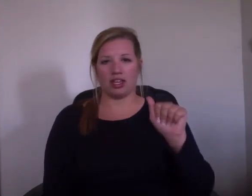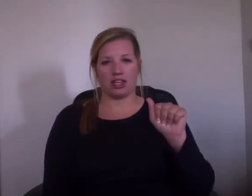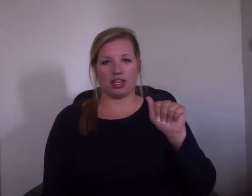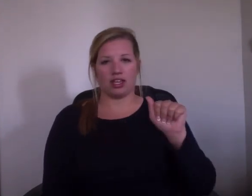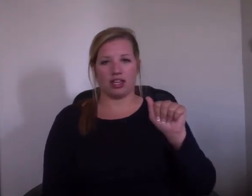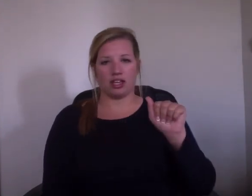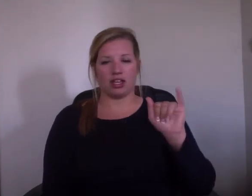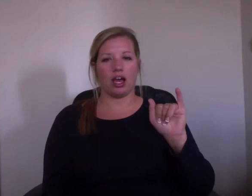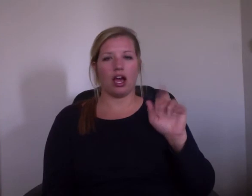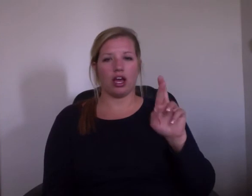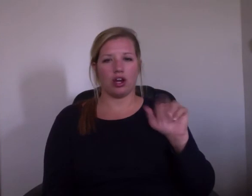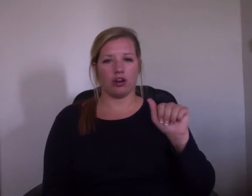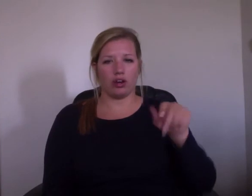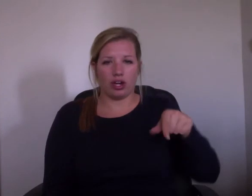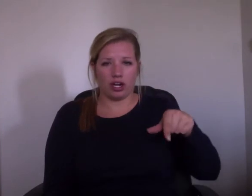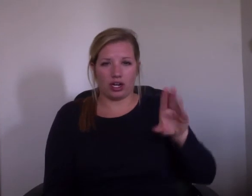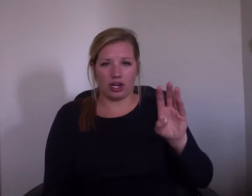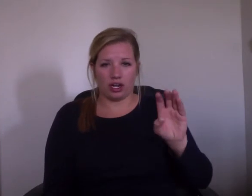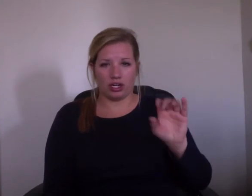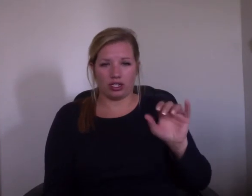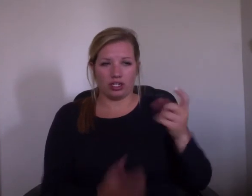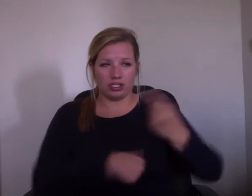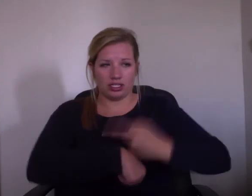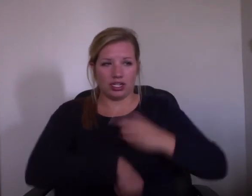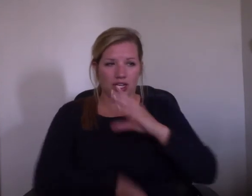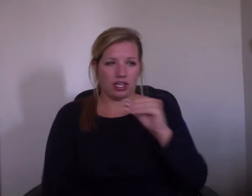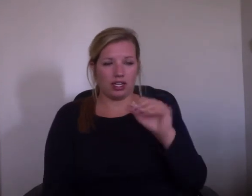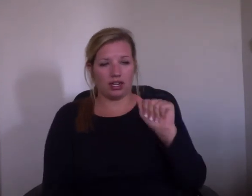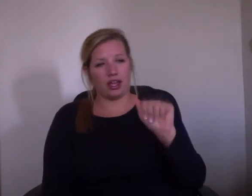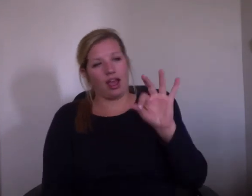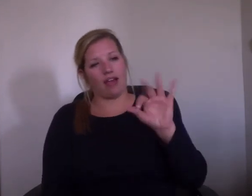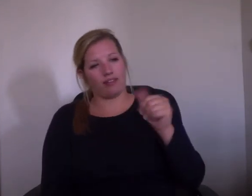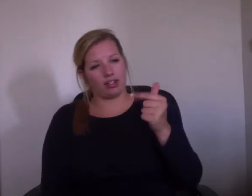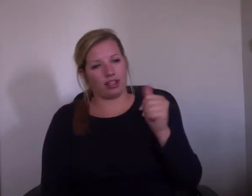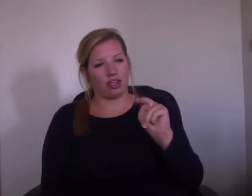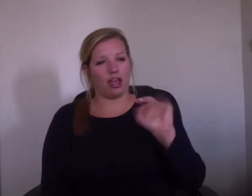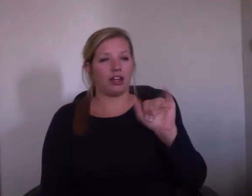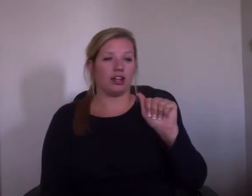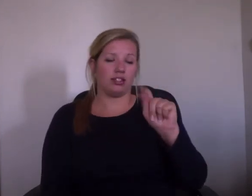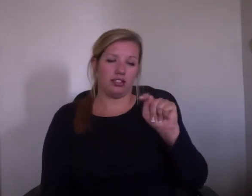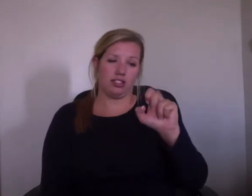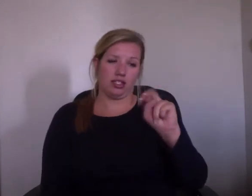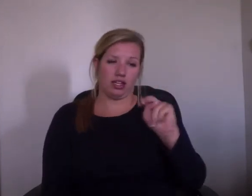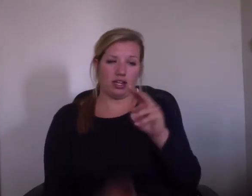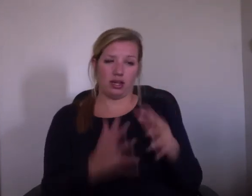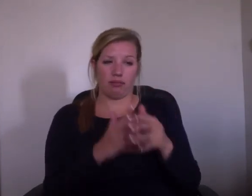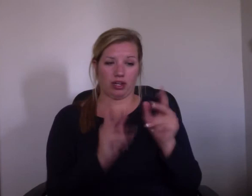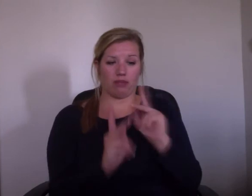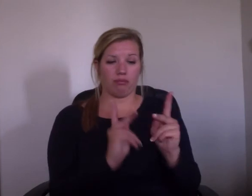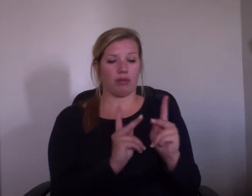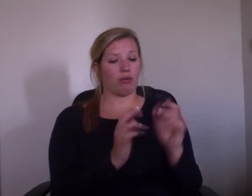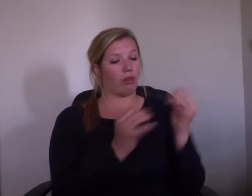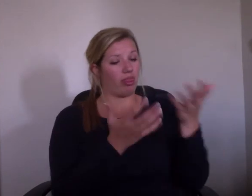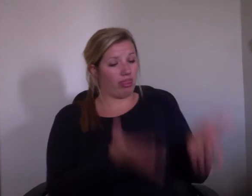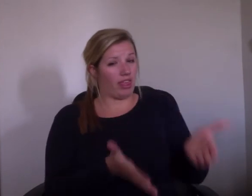American occupational forces are there, and they are starting to scale down and withdraw, and the idea is that